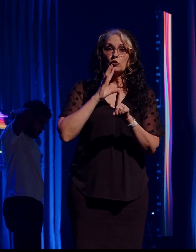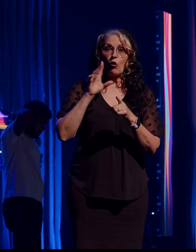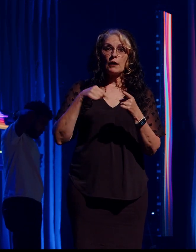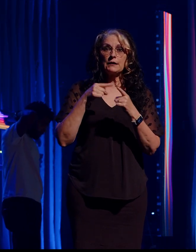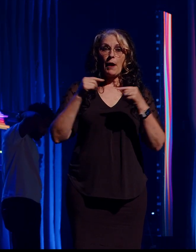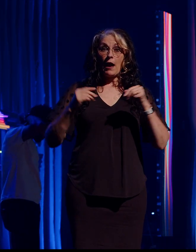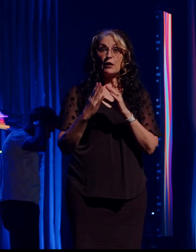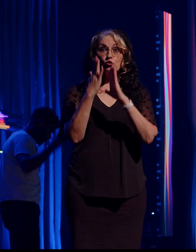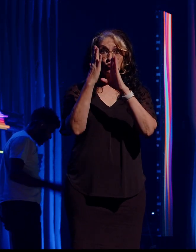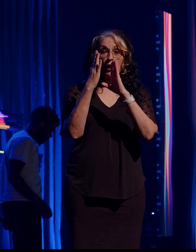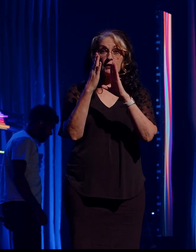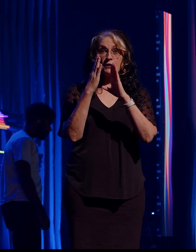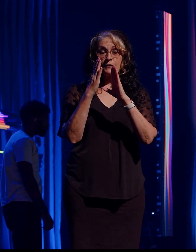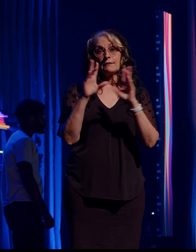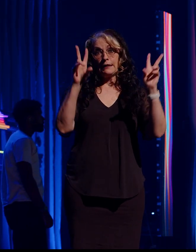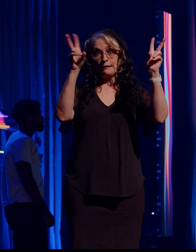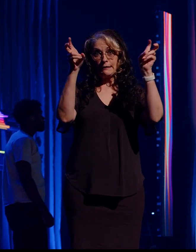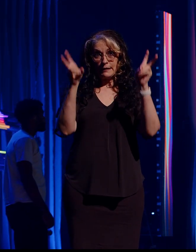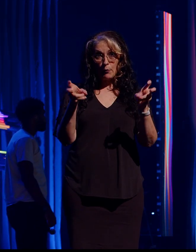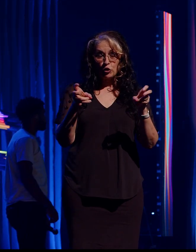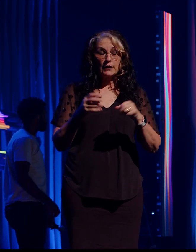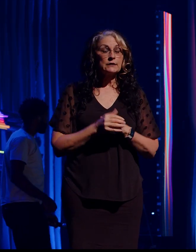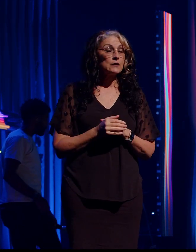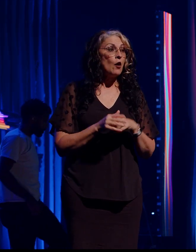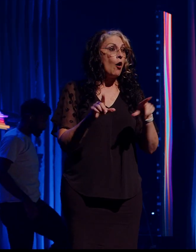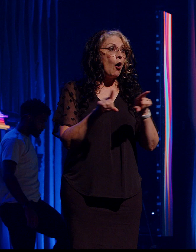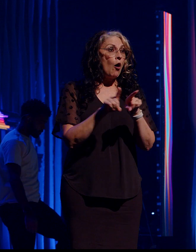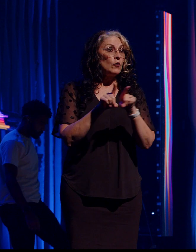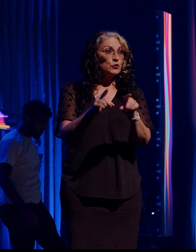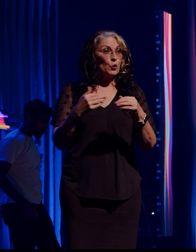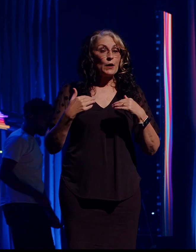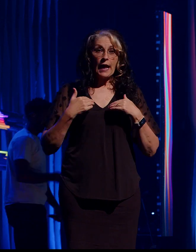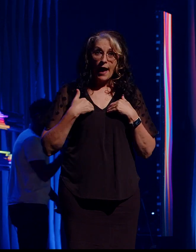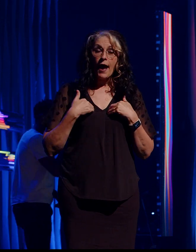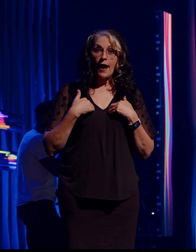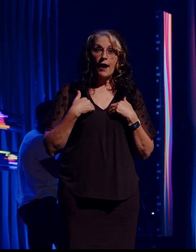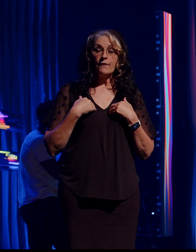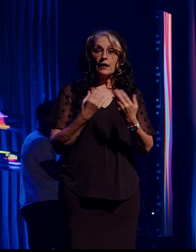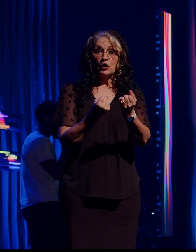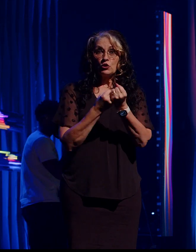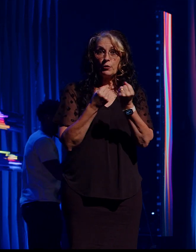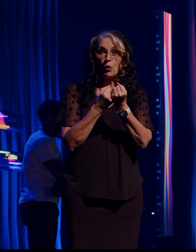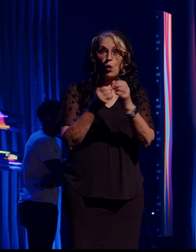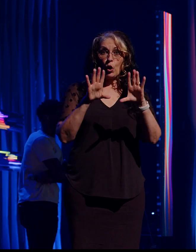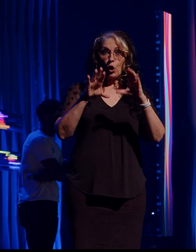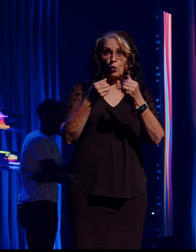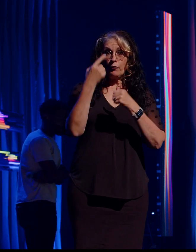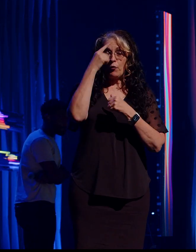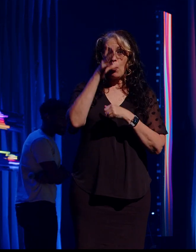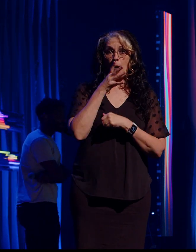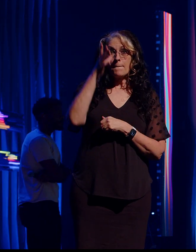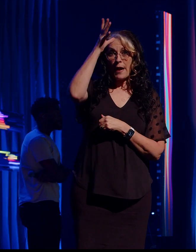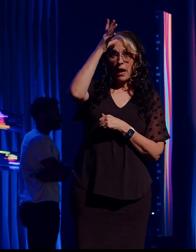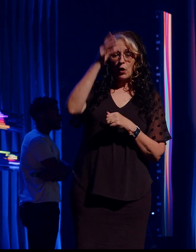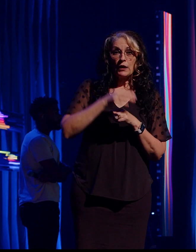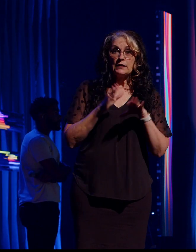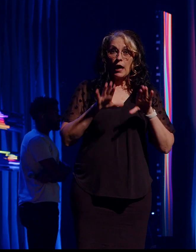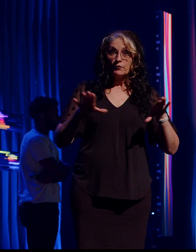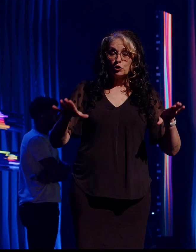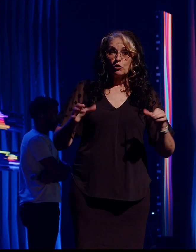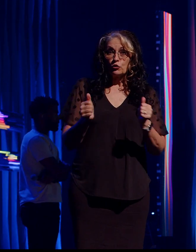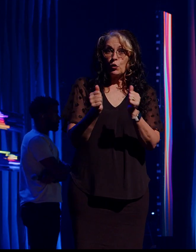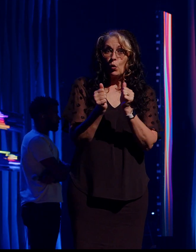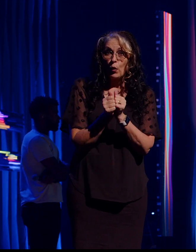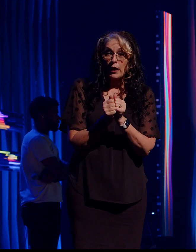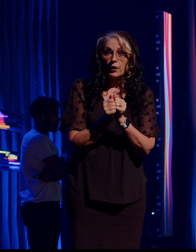and addresses these subjects. And we also have even a support group for parents of children